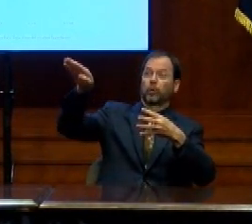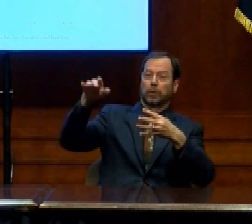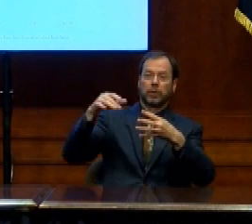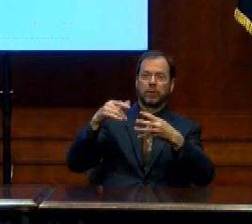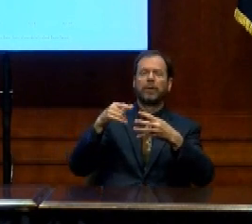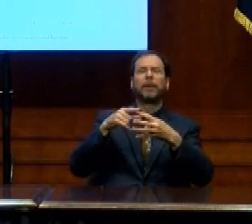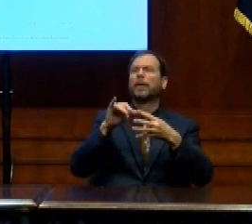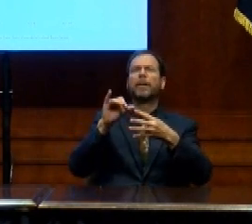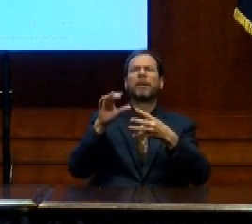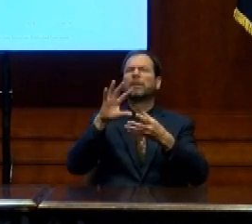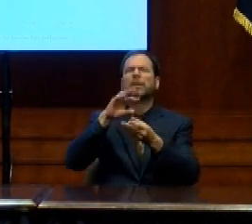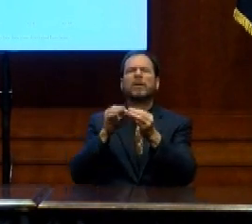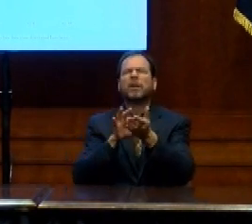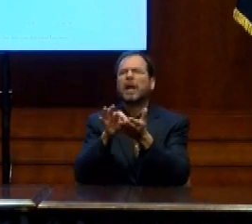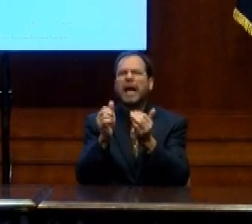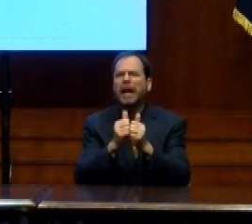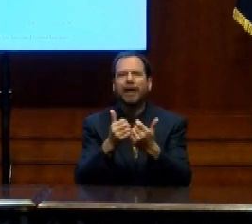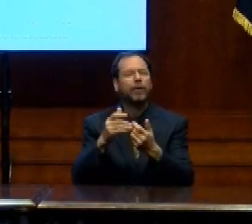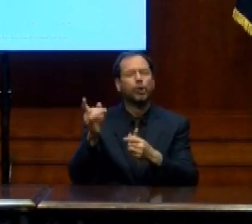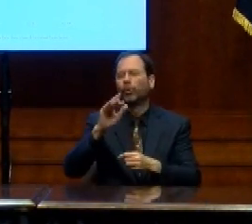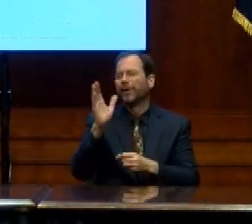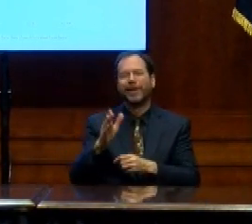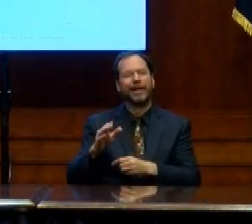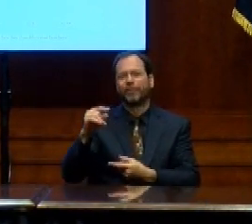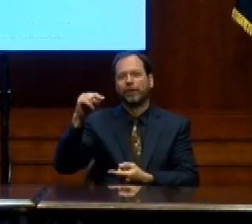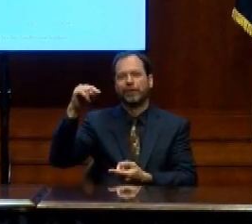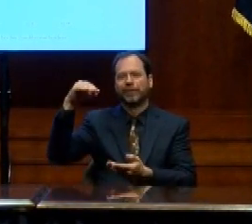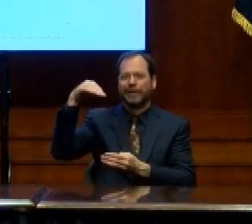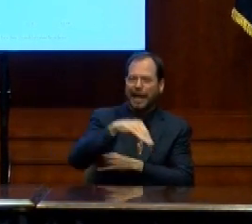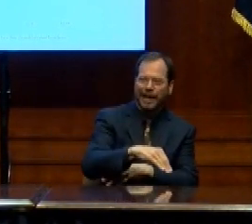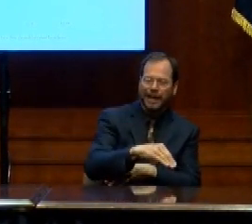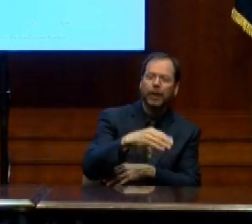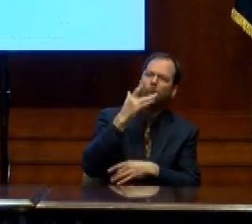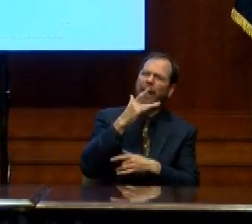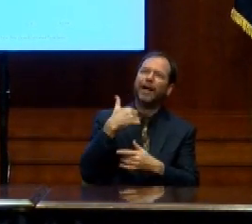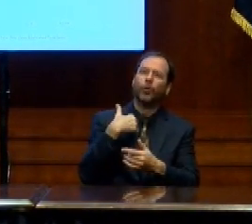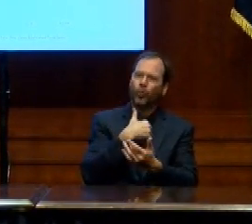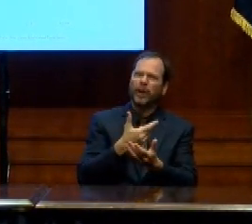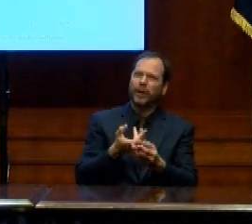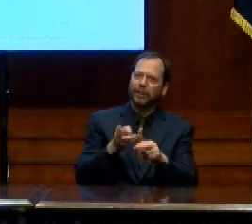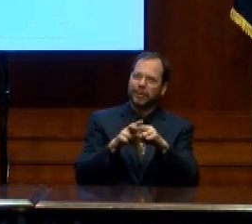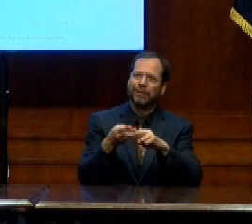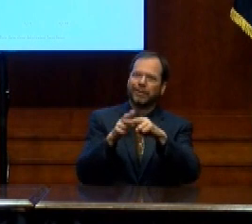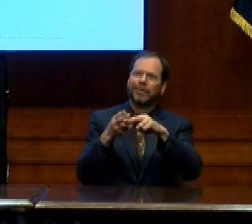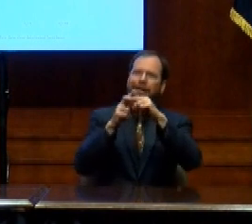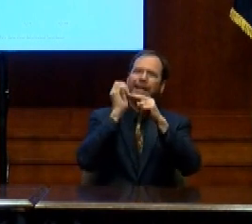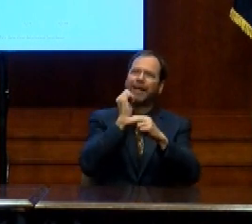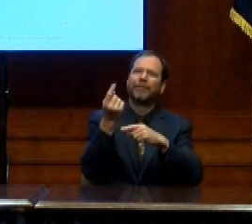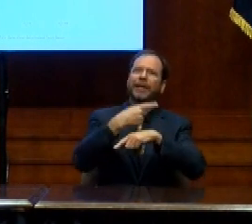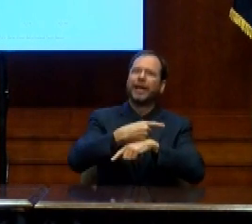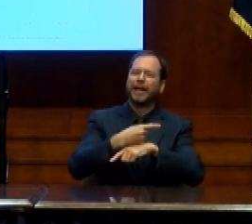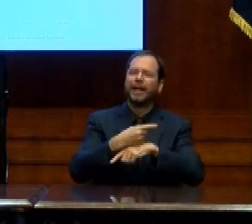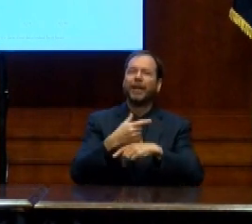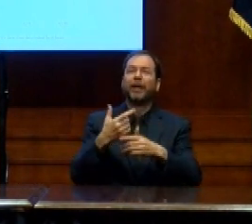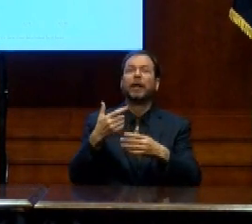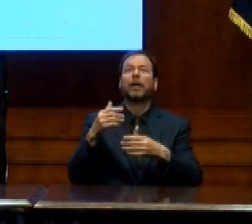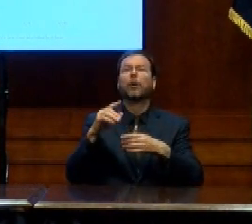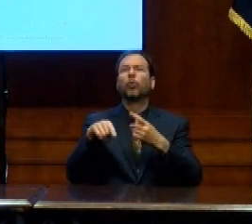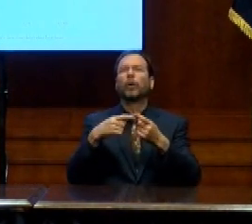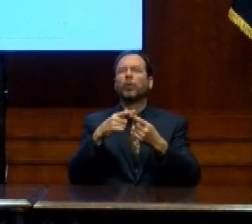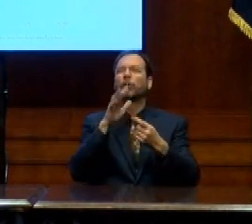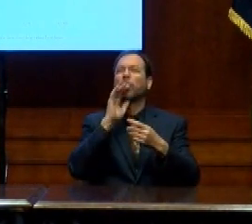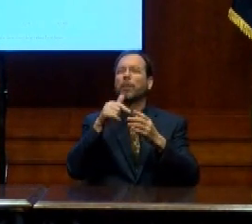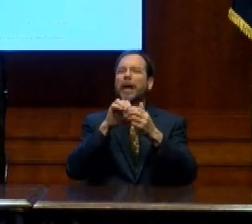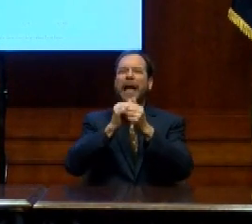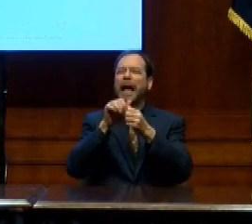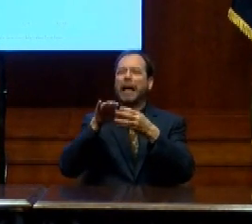it's measured is it's never going to go down because you're adding to it every single day. So when we talk about bending the curve, we'll talk